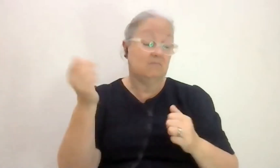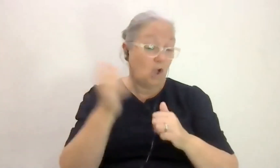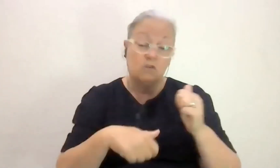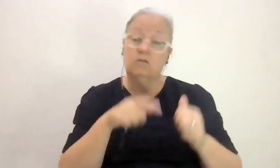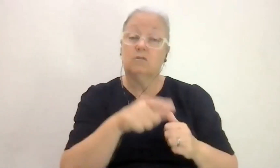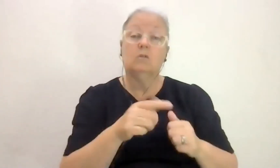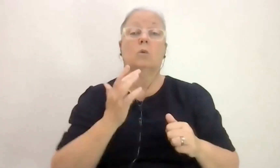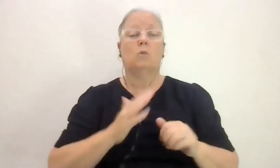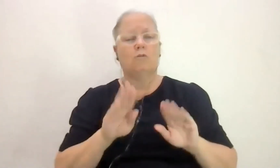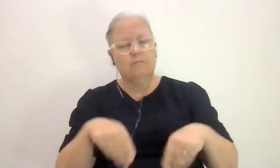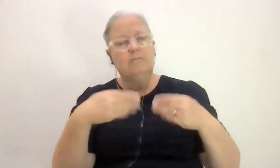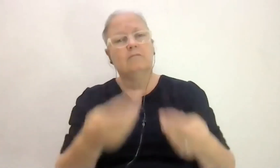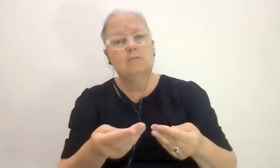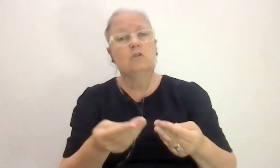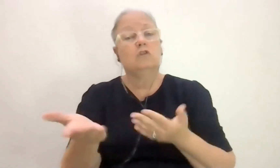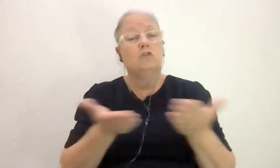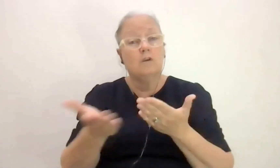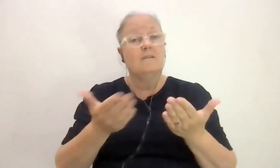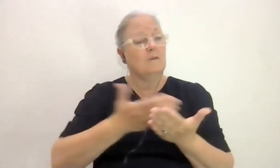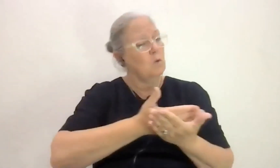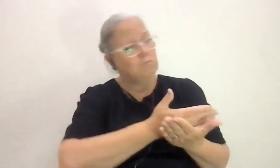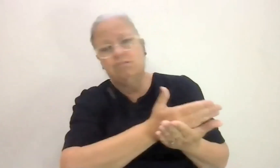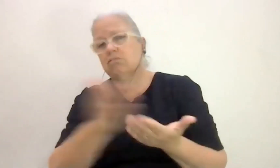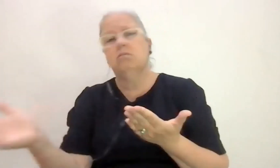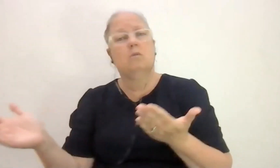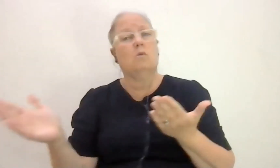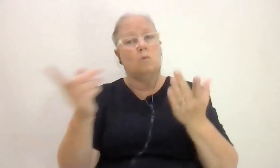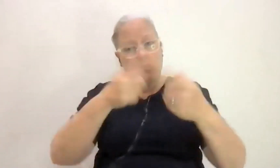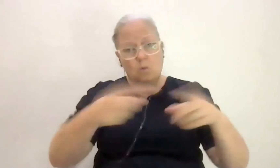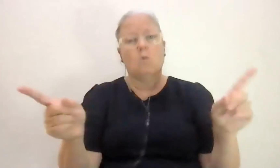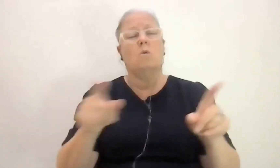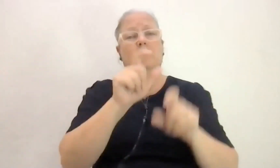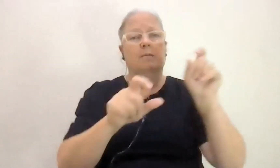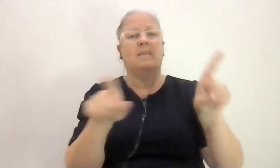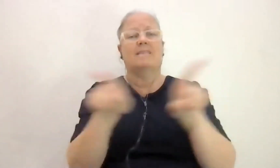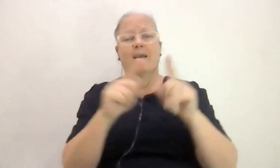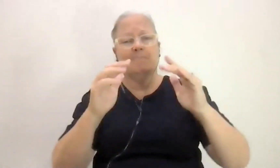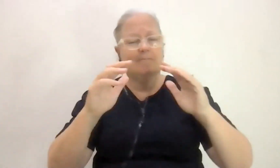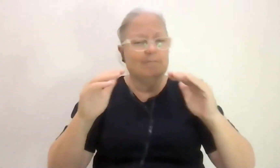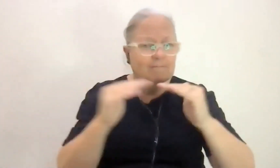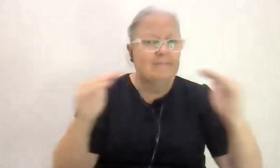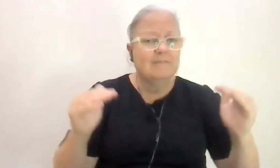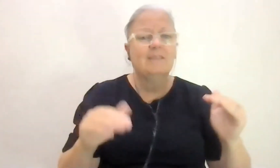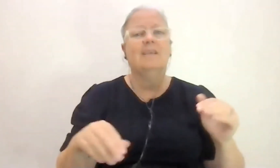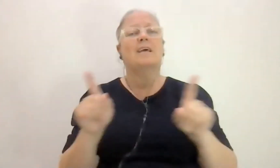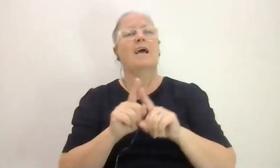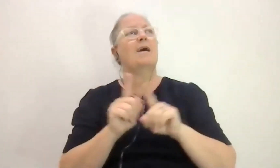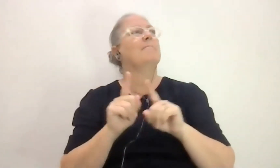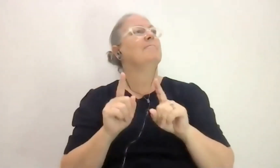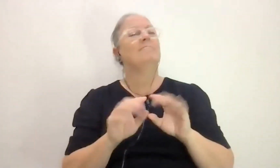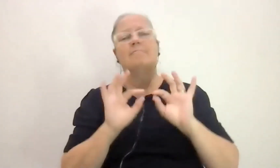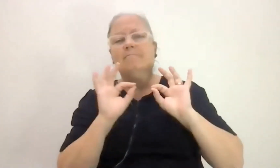provide the service for all people with the same quality and the same friendly clinic and